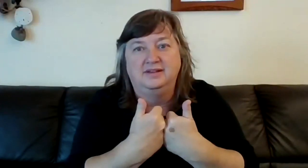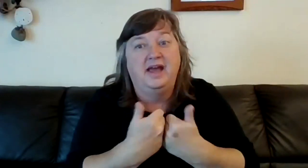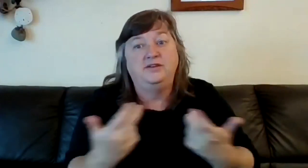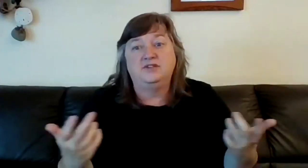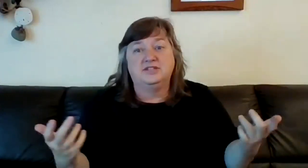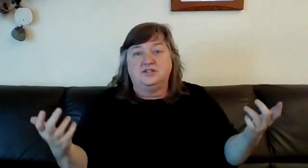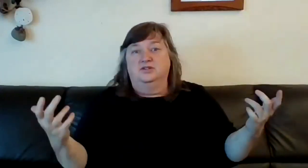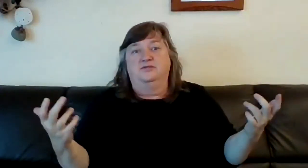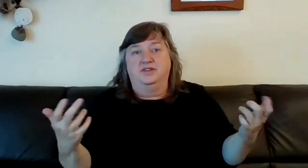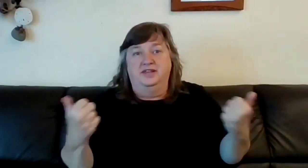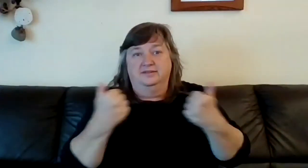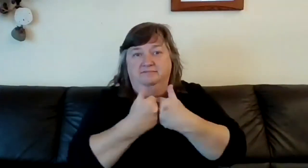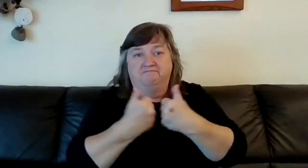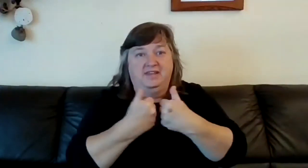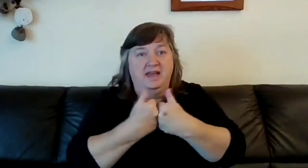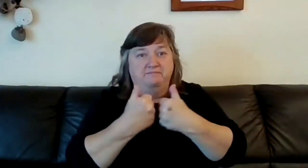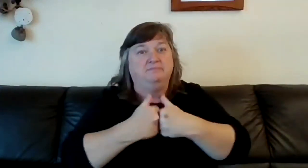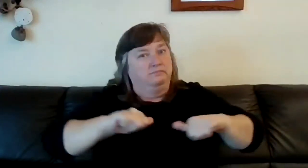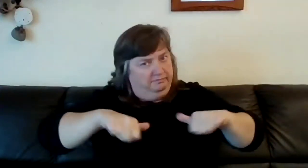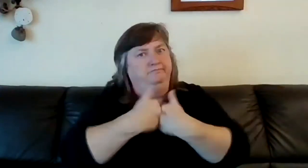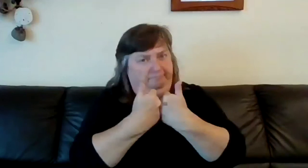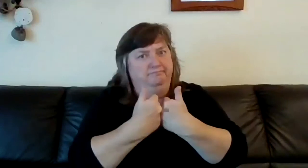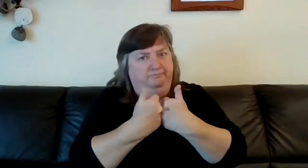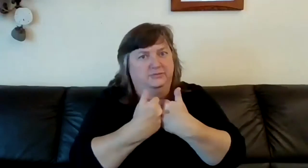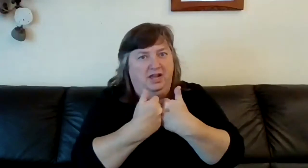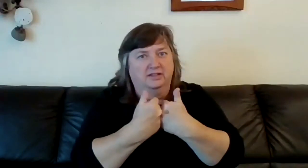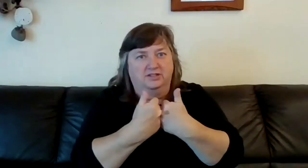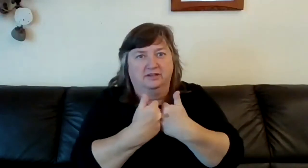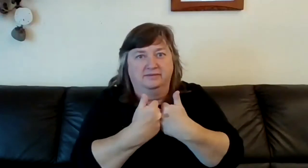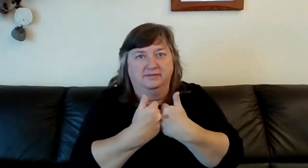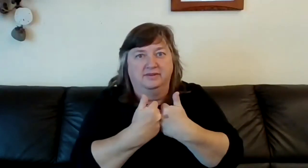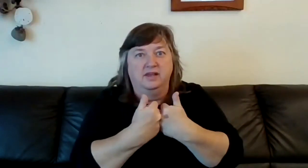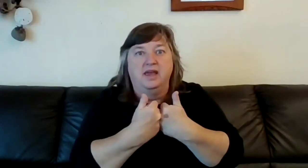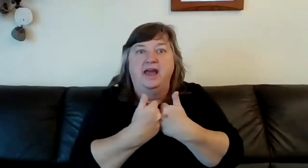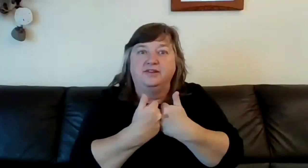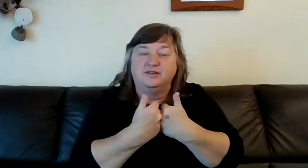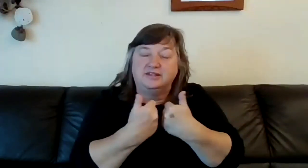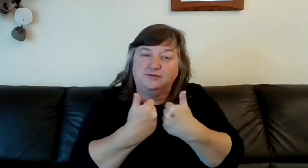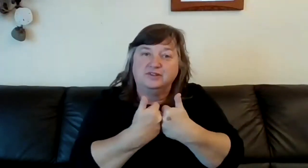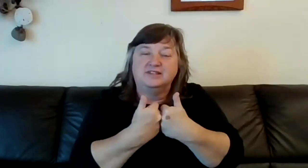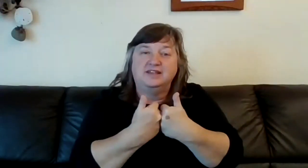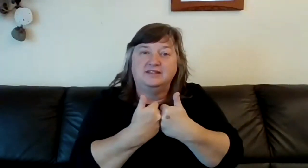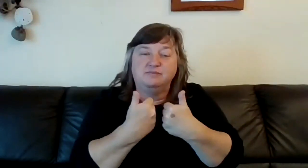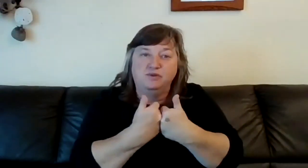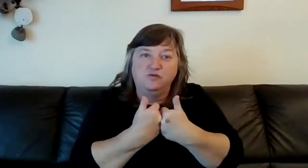And you've just said two different things. Game, challenging. And the difference is the